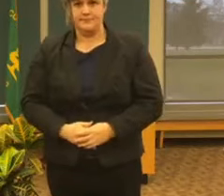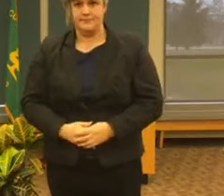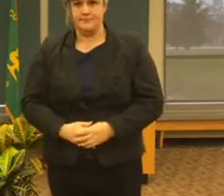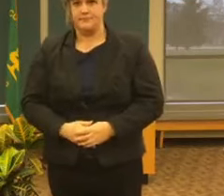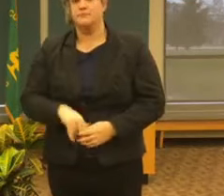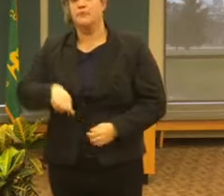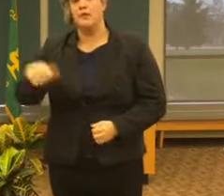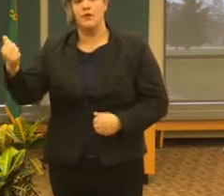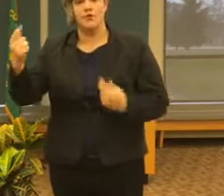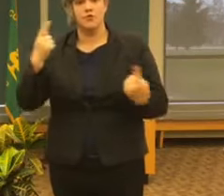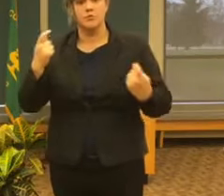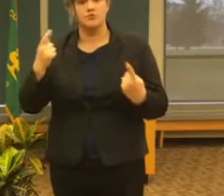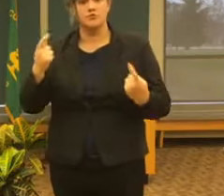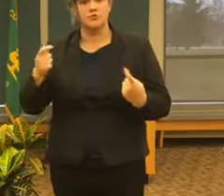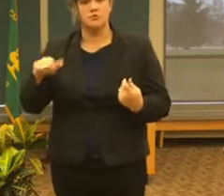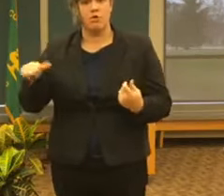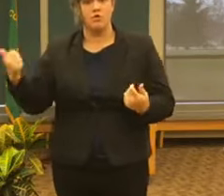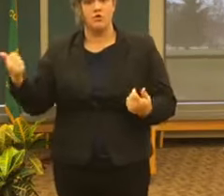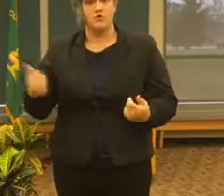Other questions?